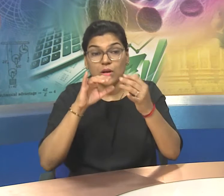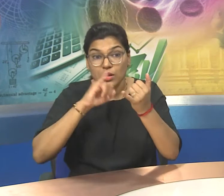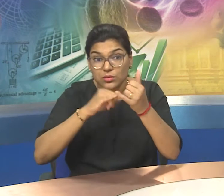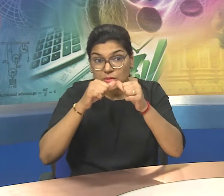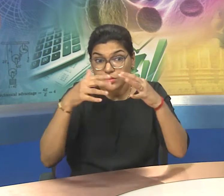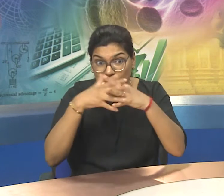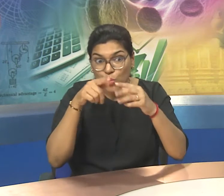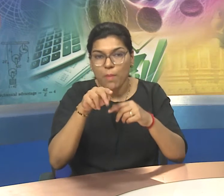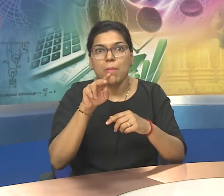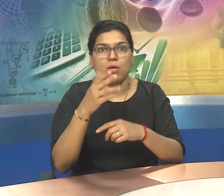So,